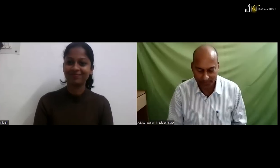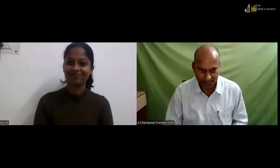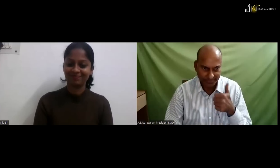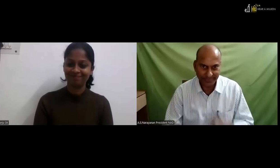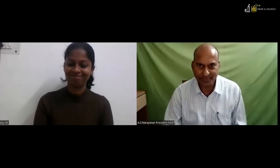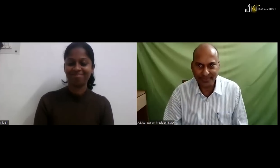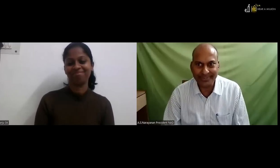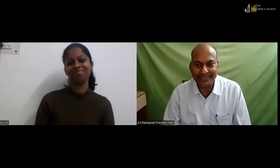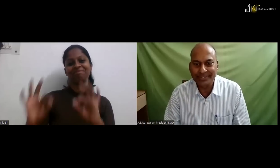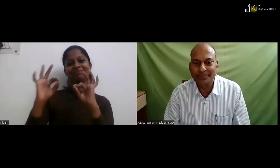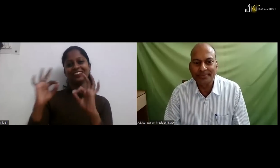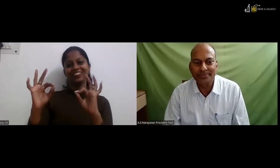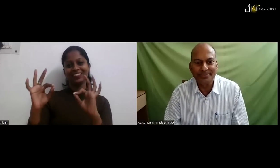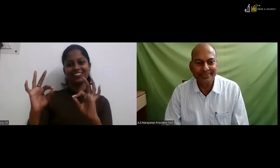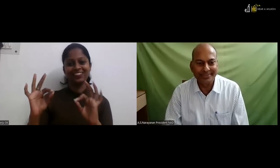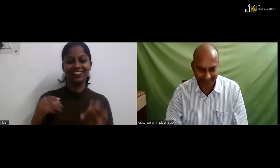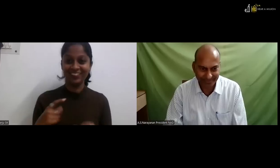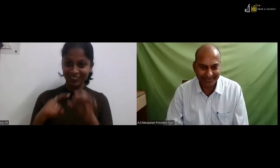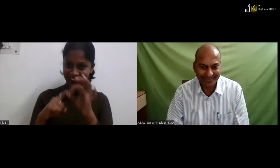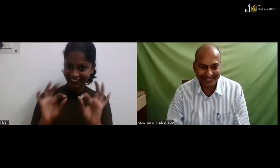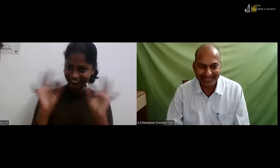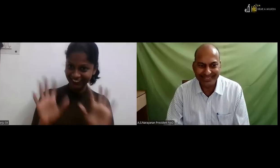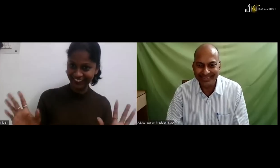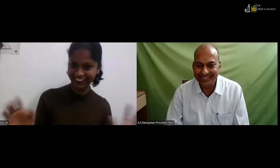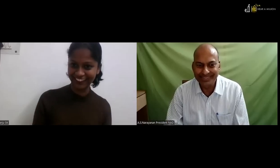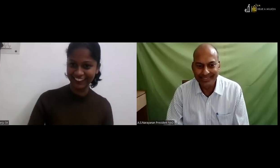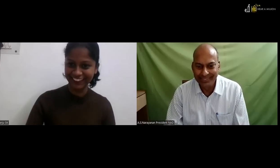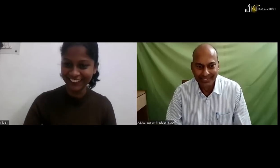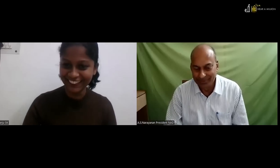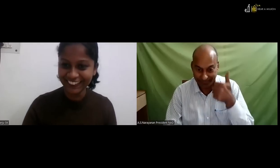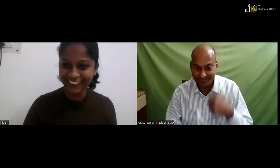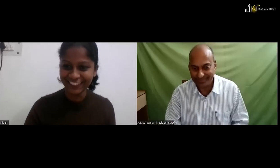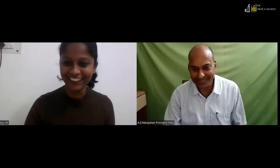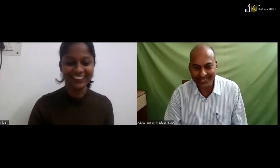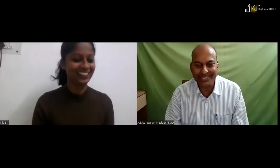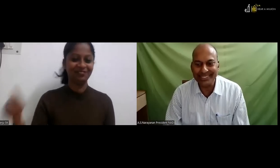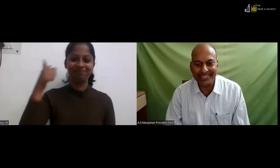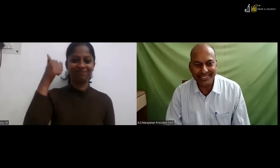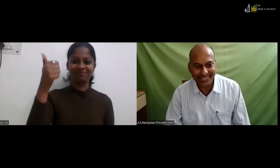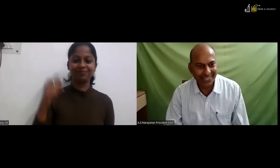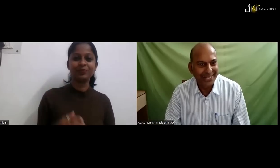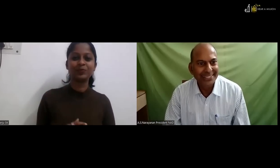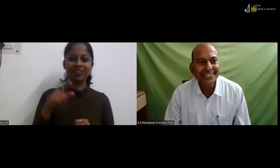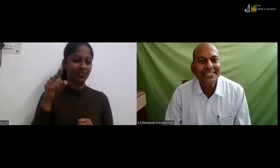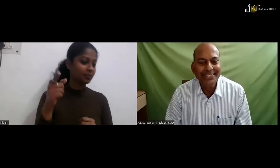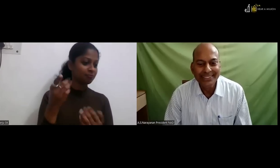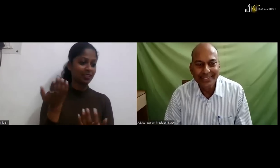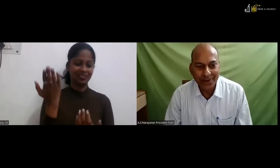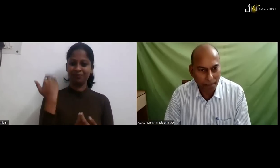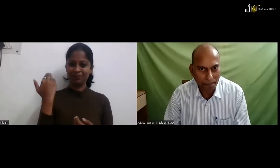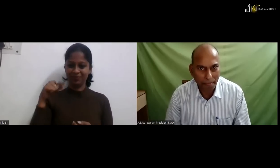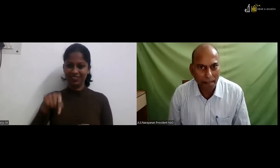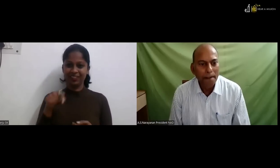programs. All over India, we work for it. All right, great to know that. So, can I put up the questions for you? Yes, I'm all